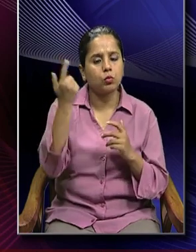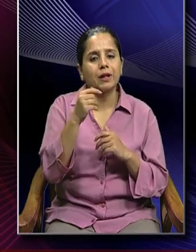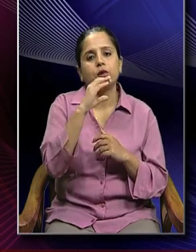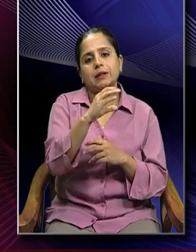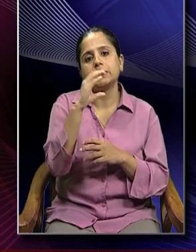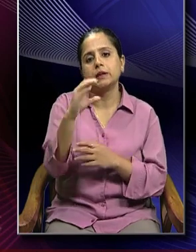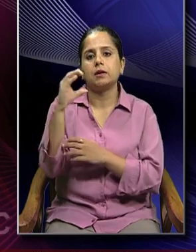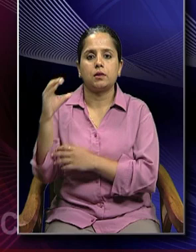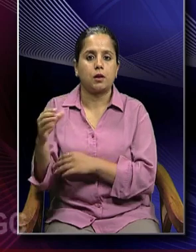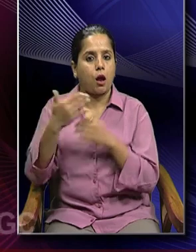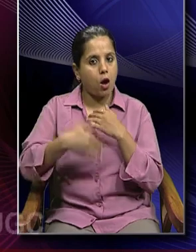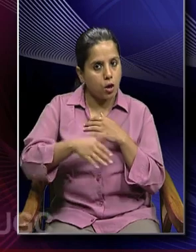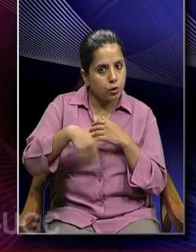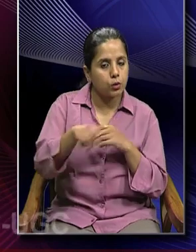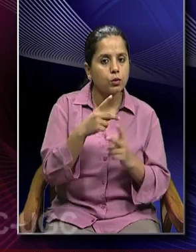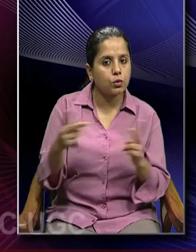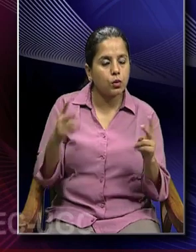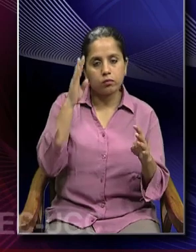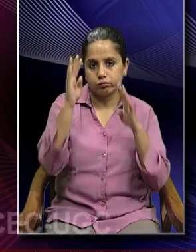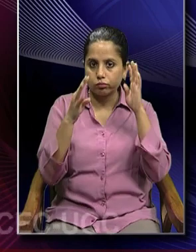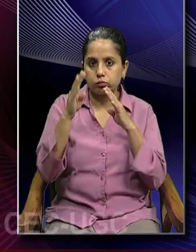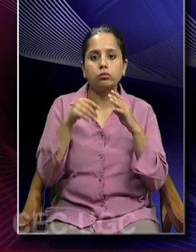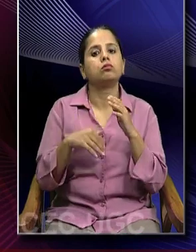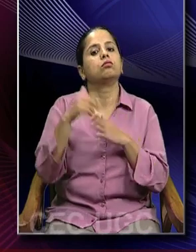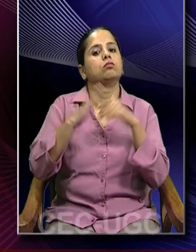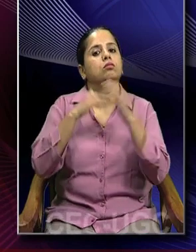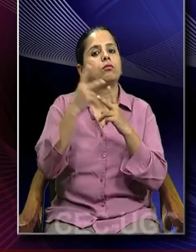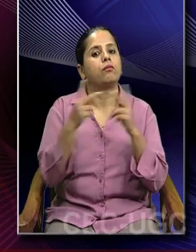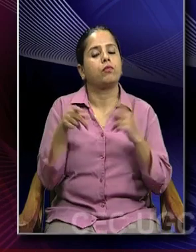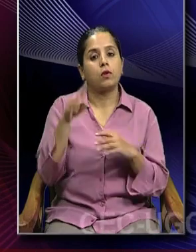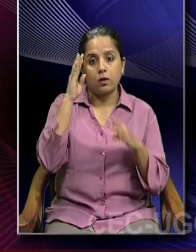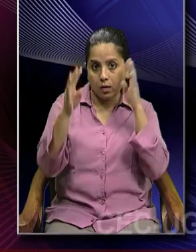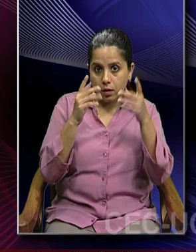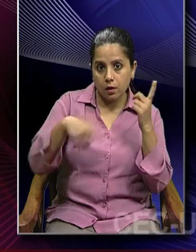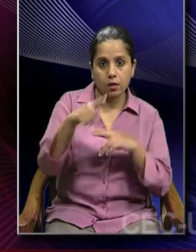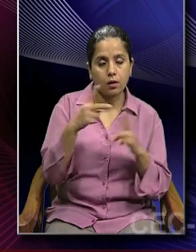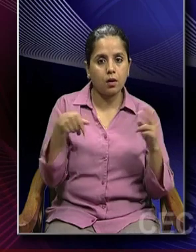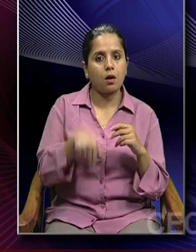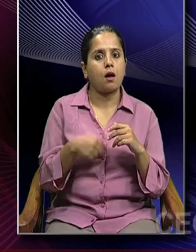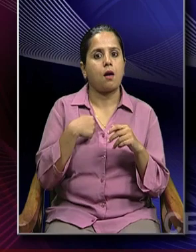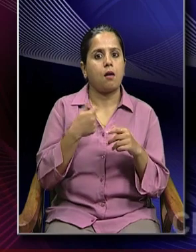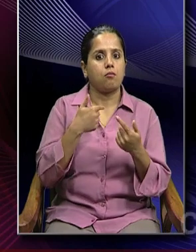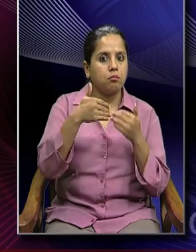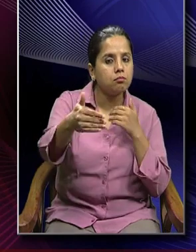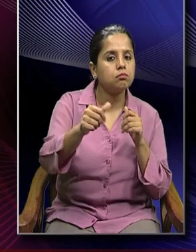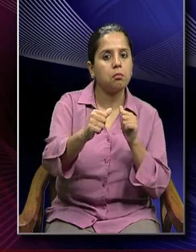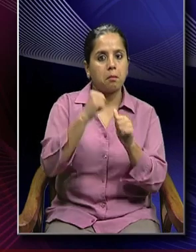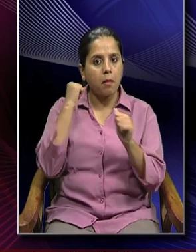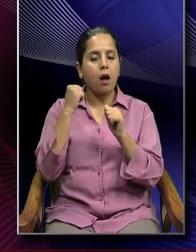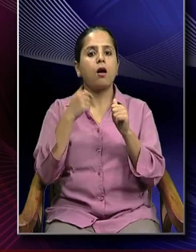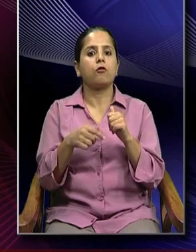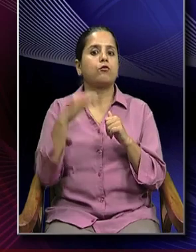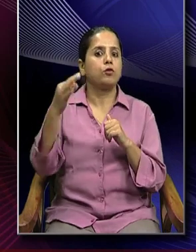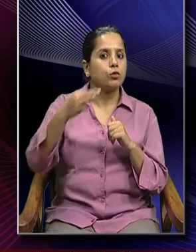CCC, that is continuous creative constructions through creative envisioning by moving back from the future. So,